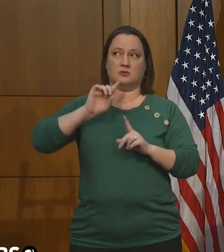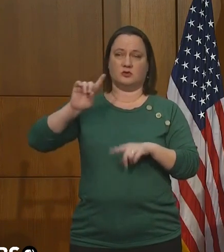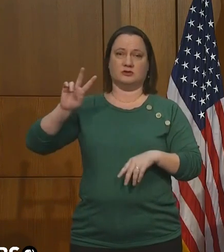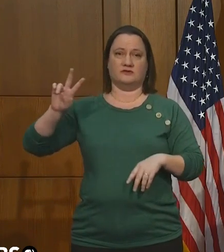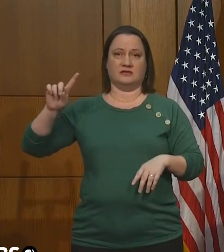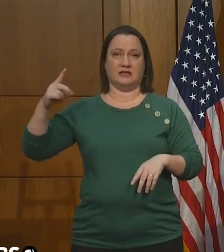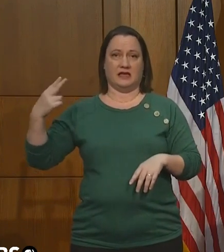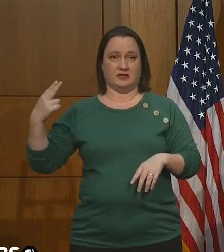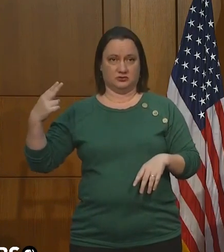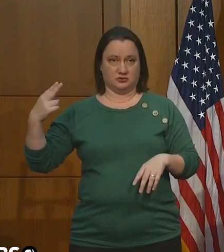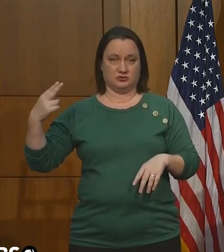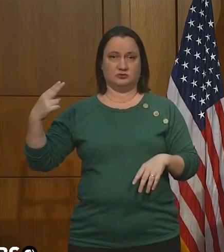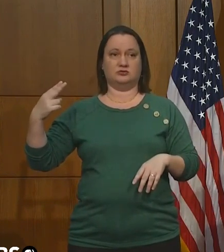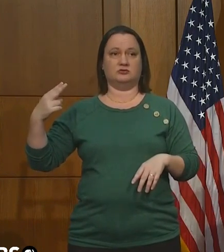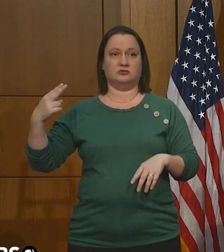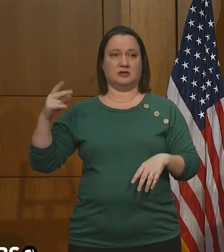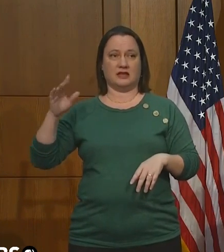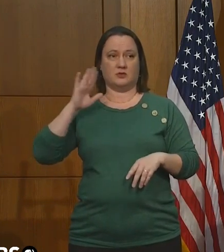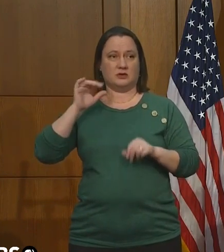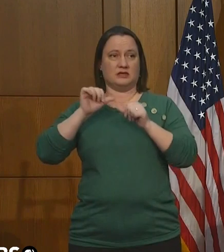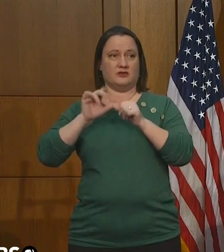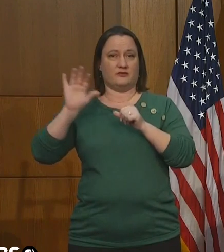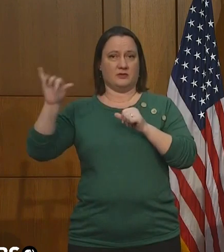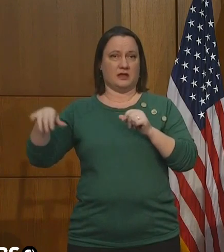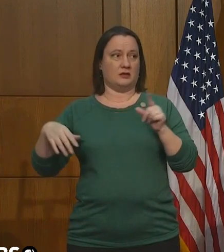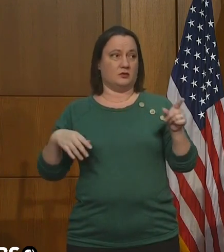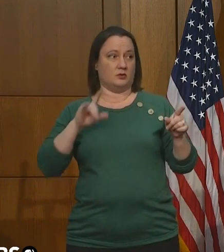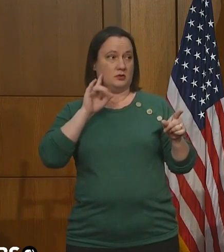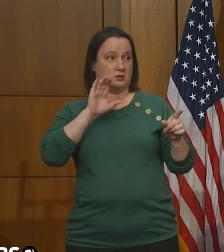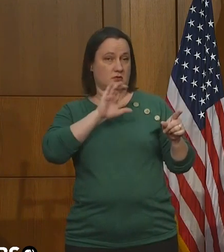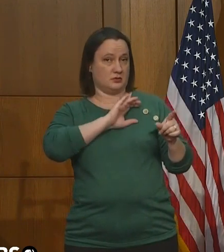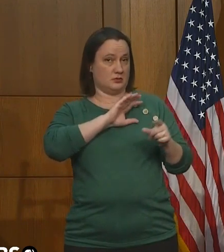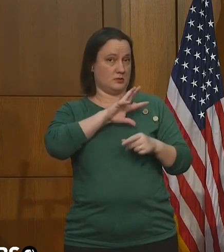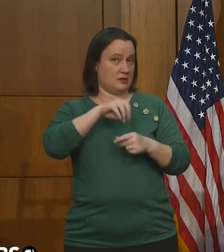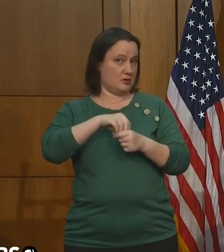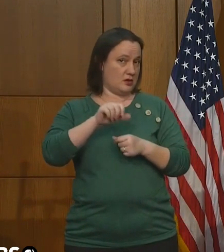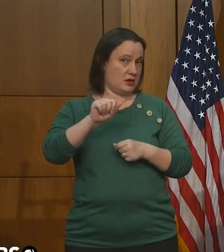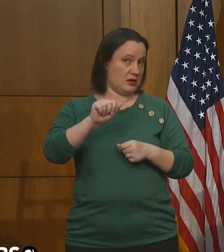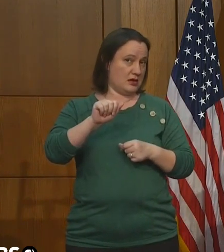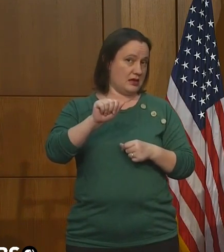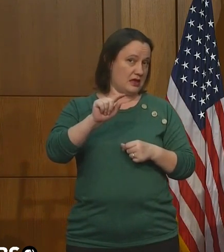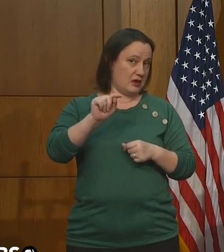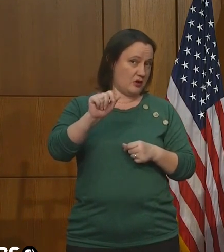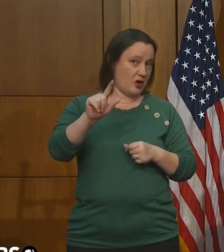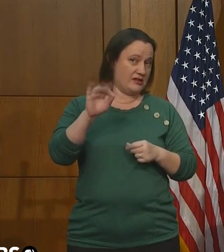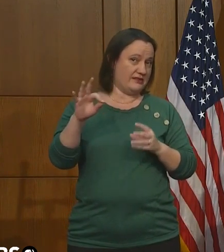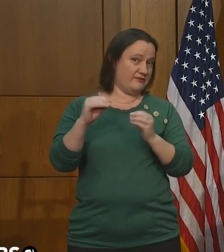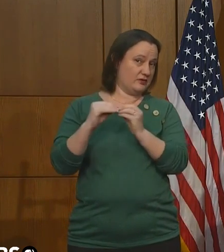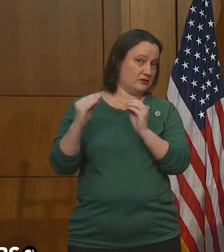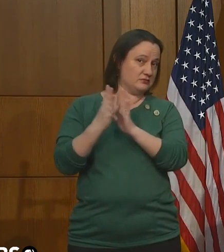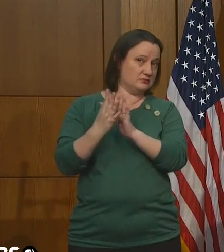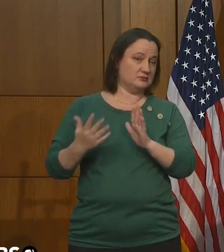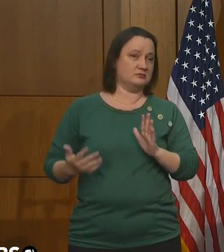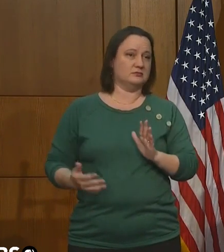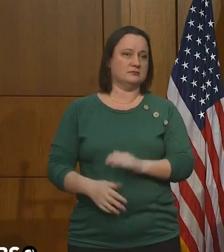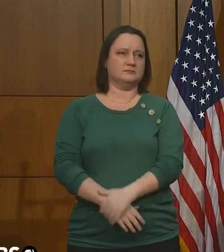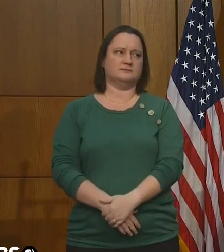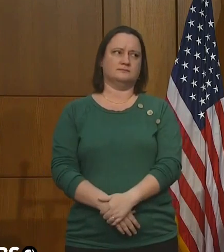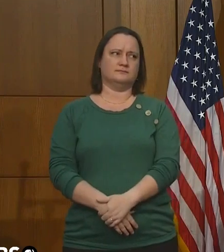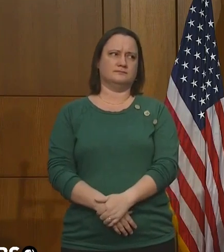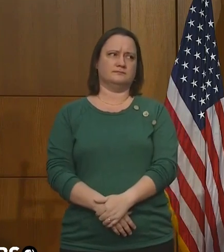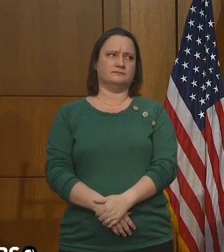then it would continue from there. So. And would law enforcement become involved at all if the confrontation occurs? I think